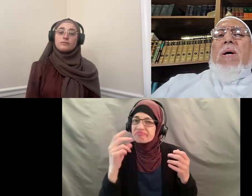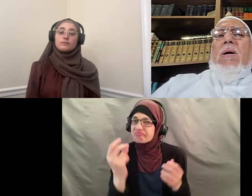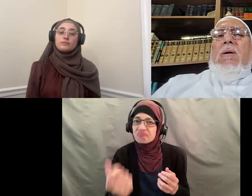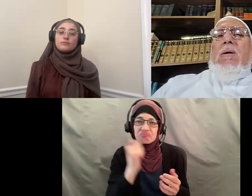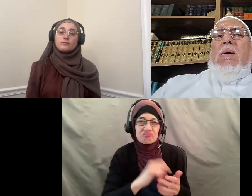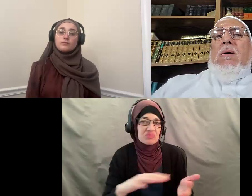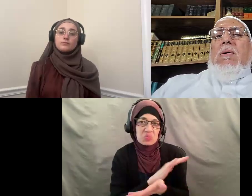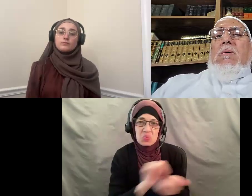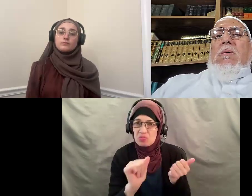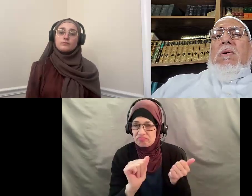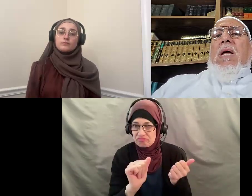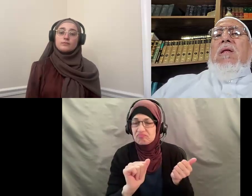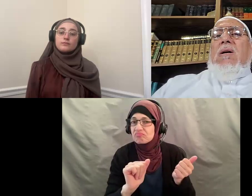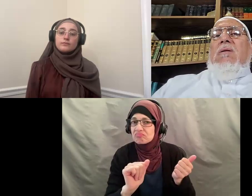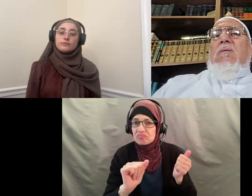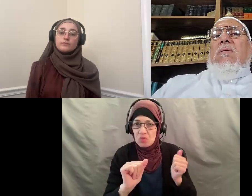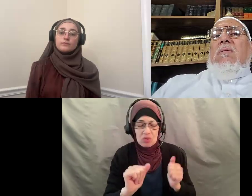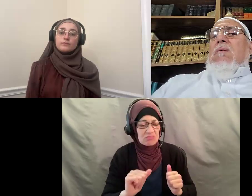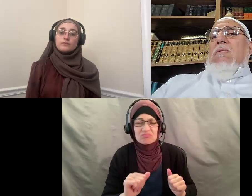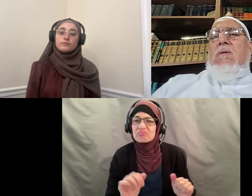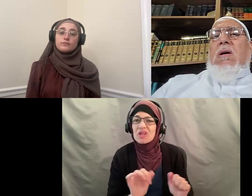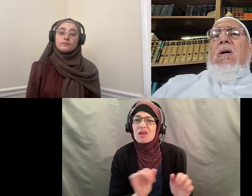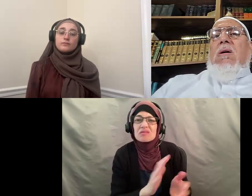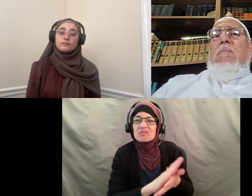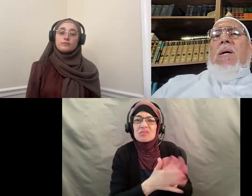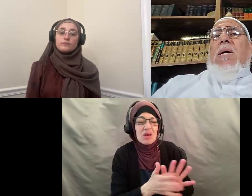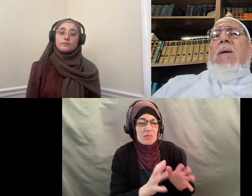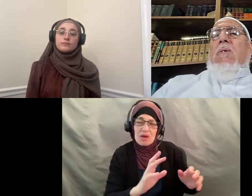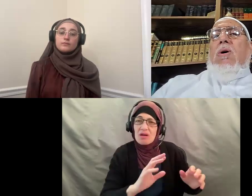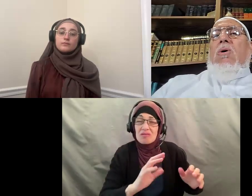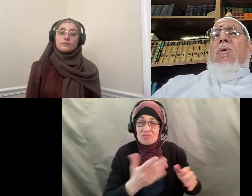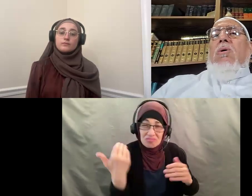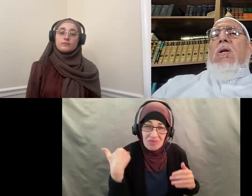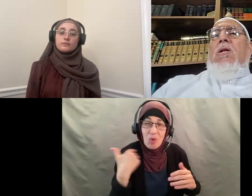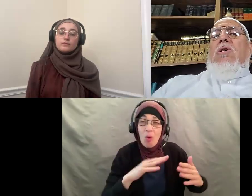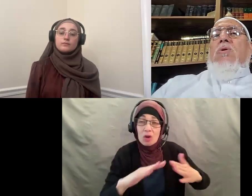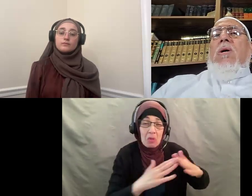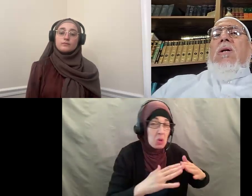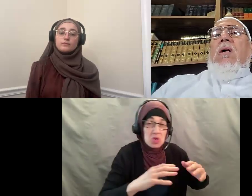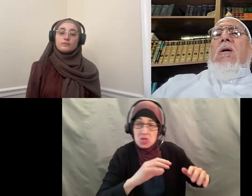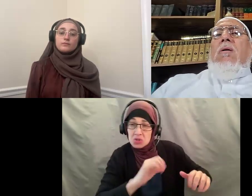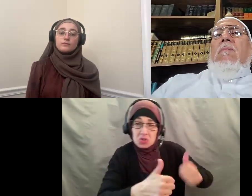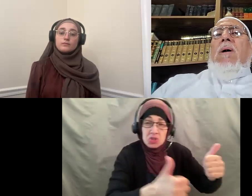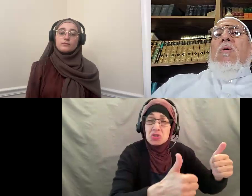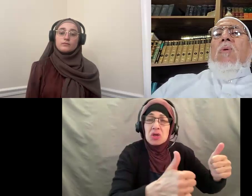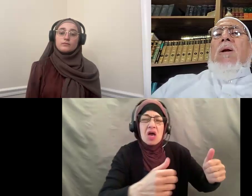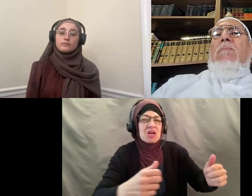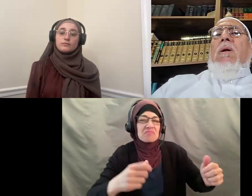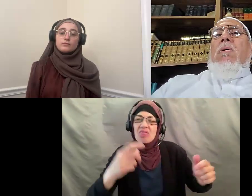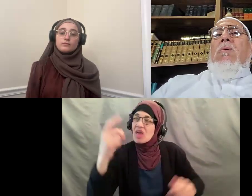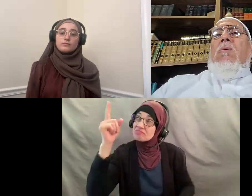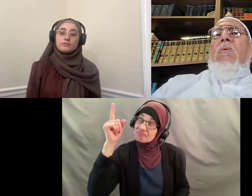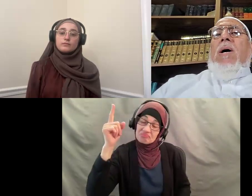they were nothing. They became all destroyed by